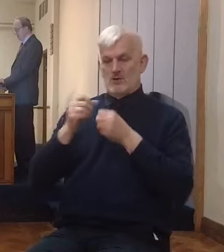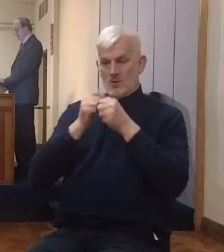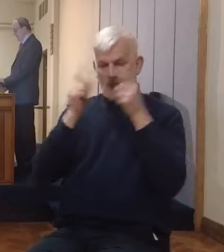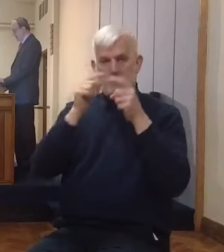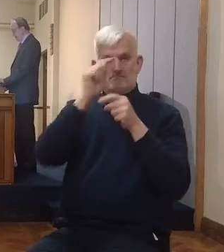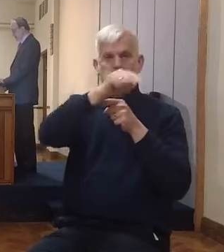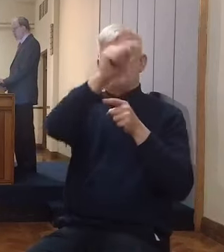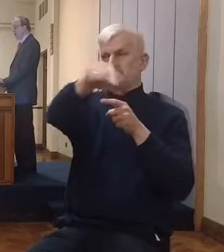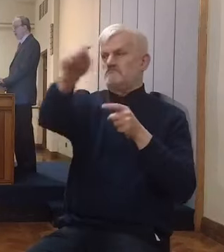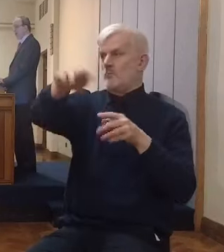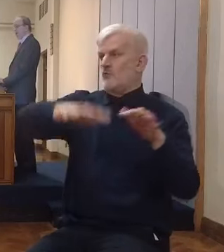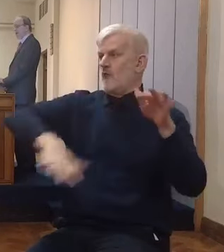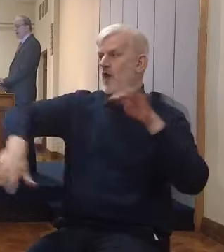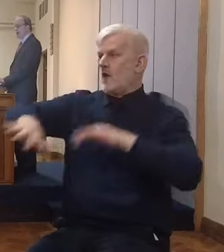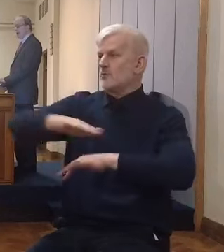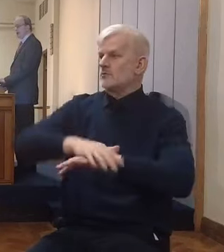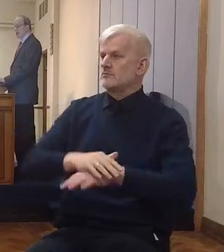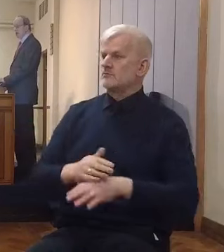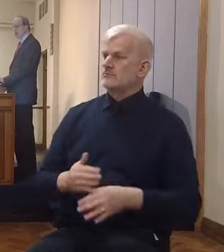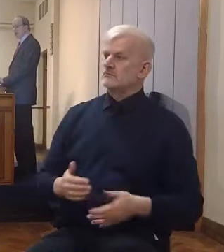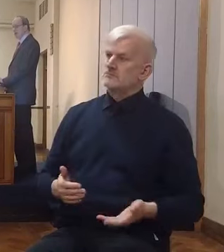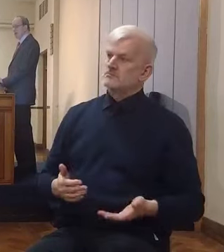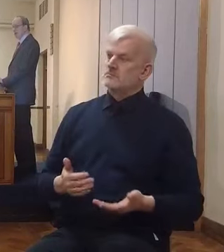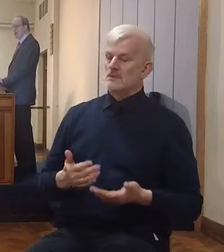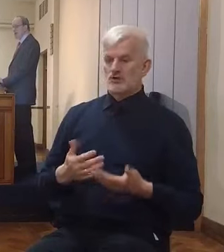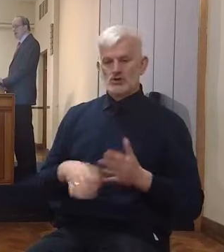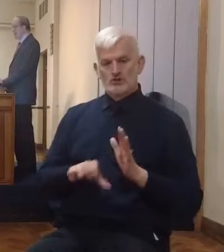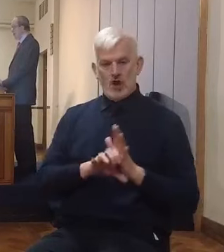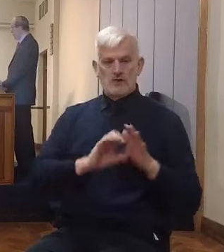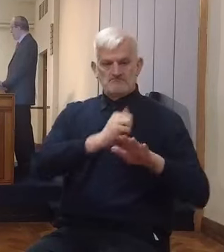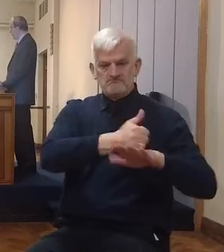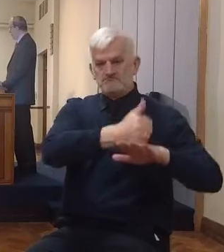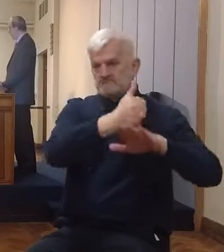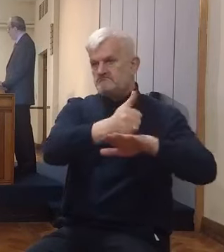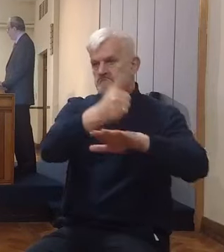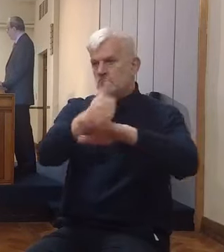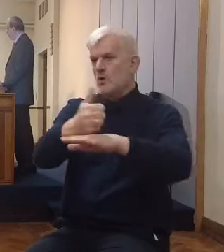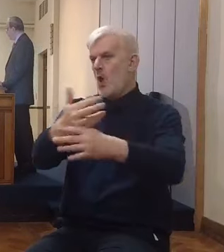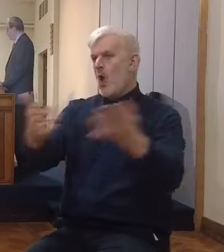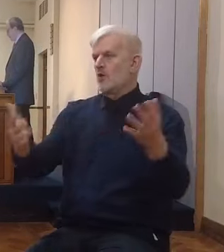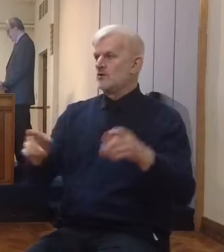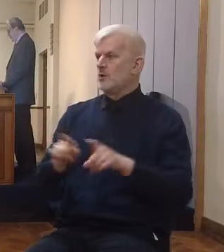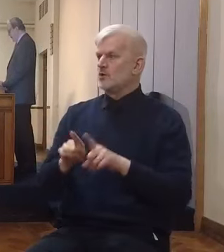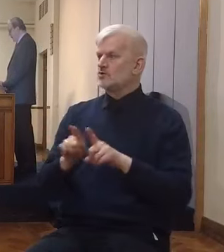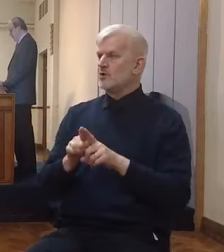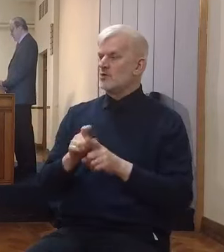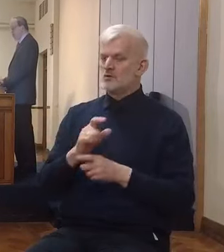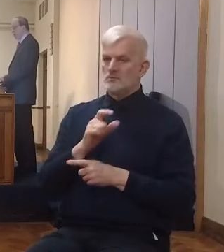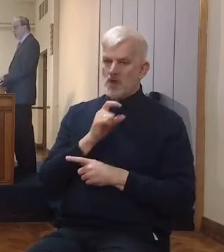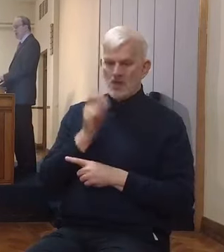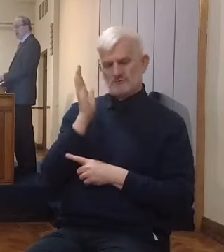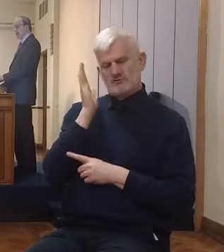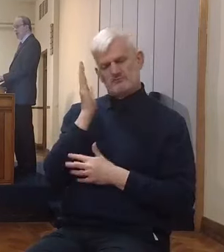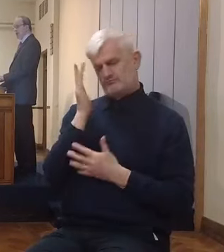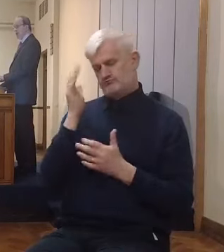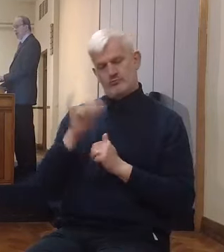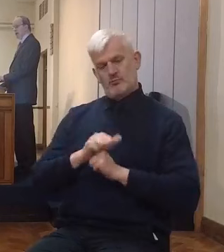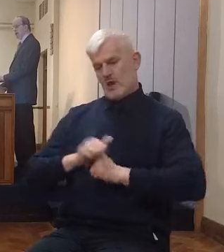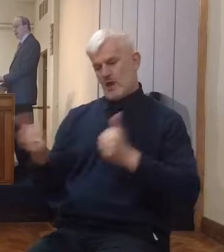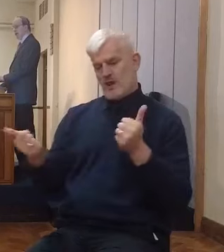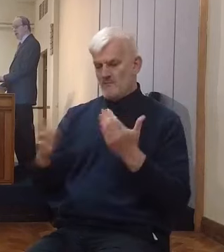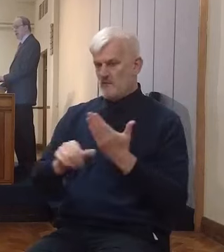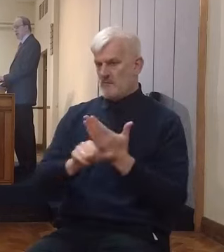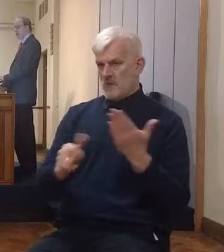it's tremendous preponderance of churches and evangelical preachers. And then towards the end of